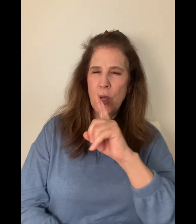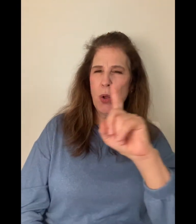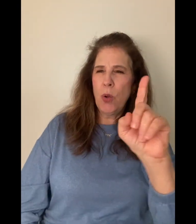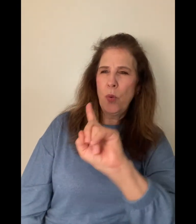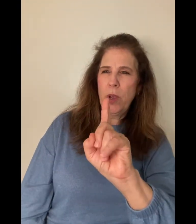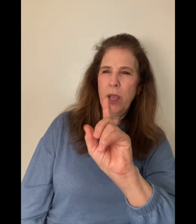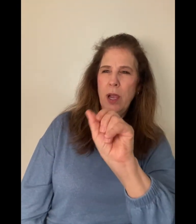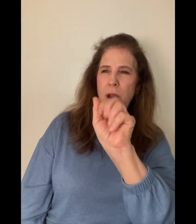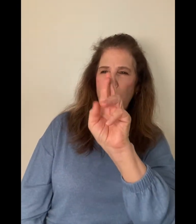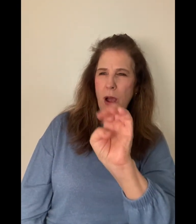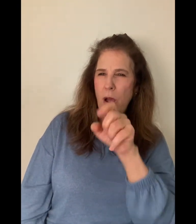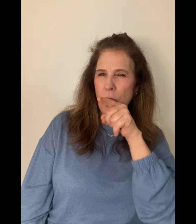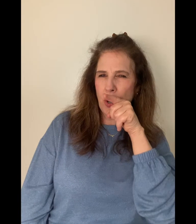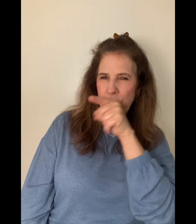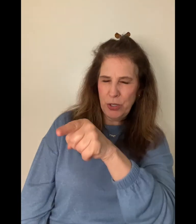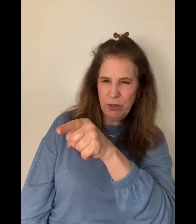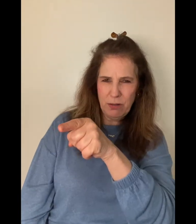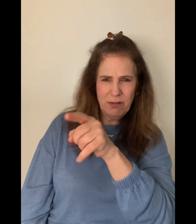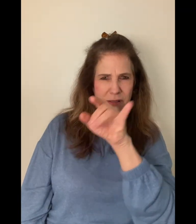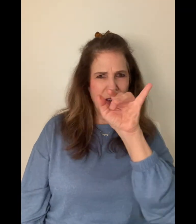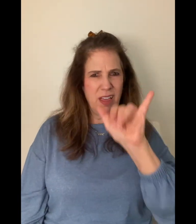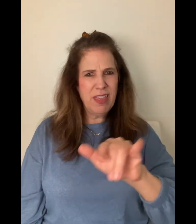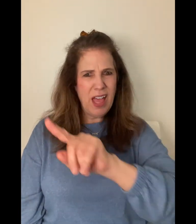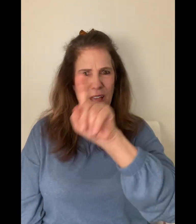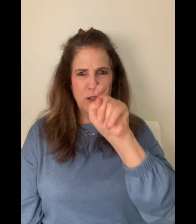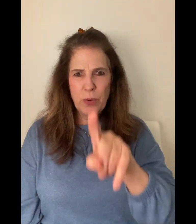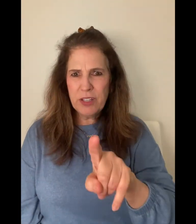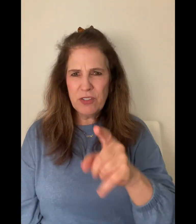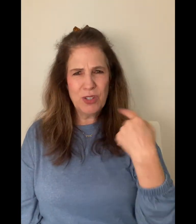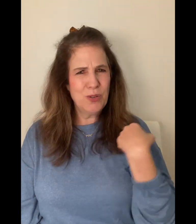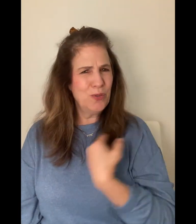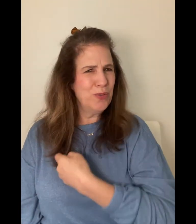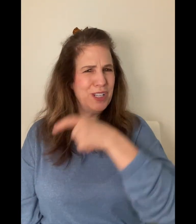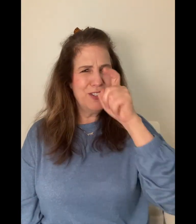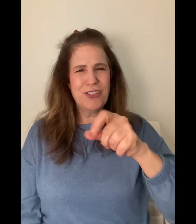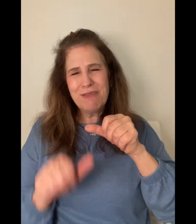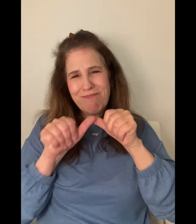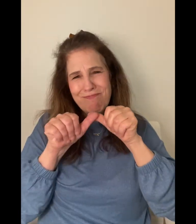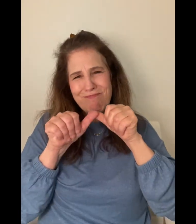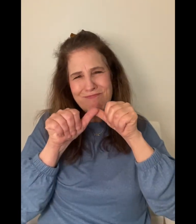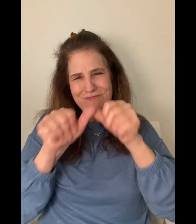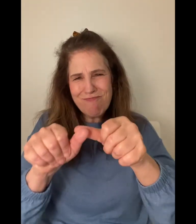level. I put you in the Garden of Eden. Everything was open for you. You had all these options, and you